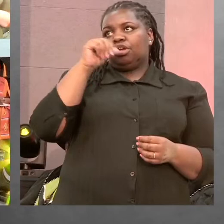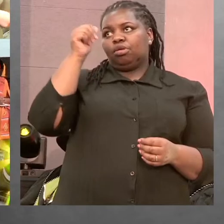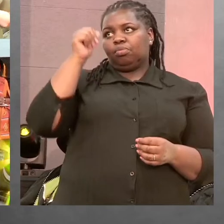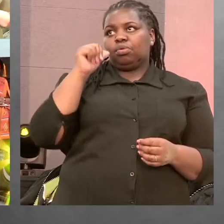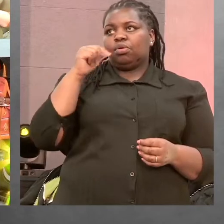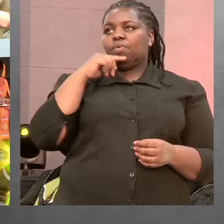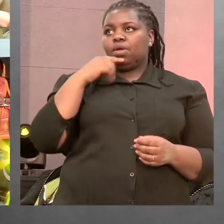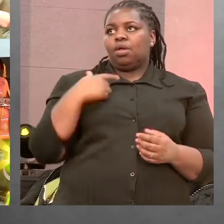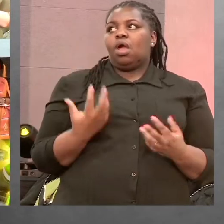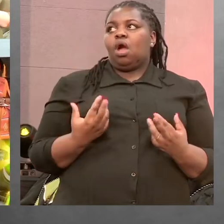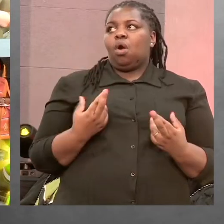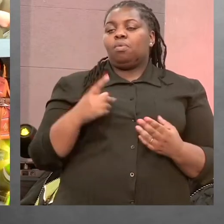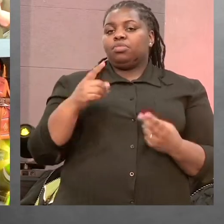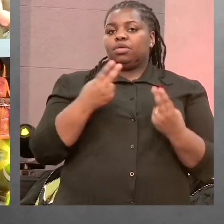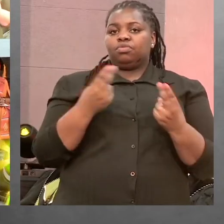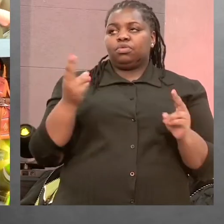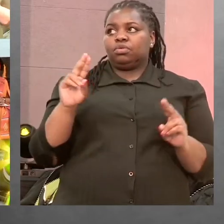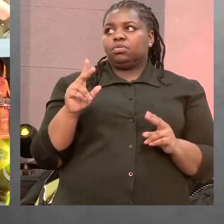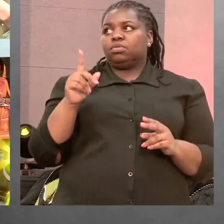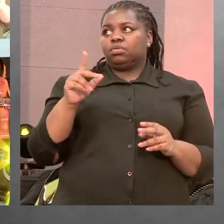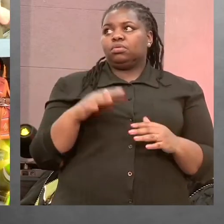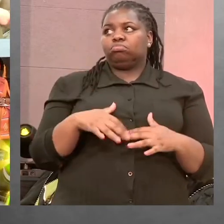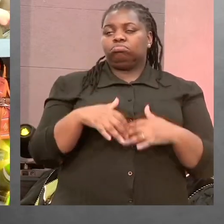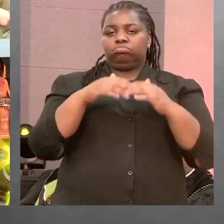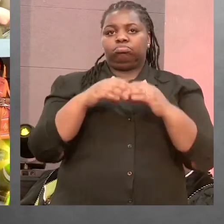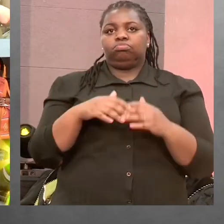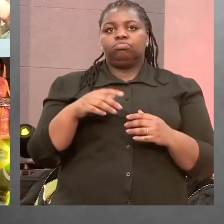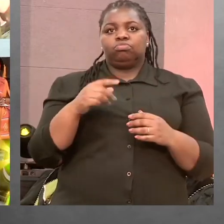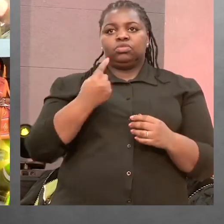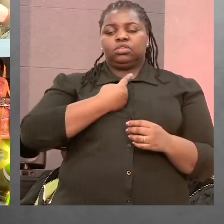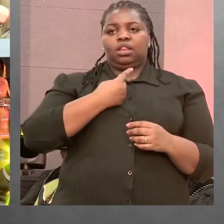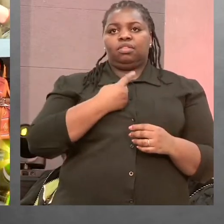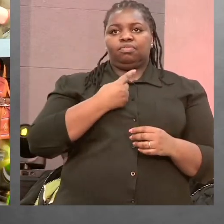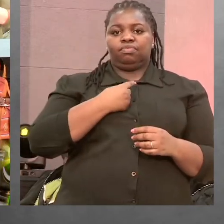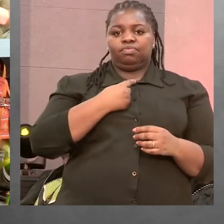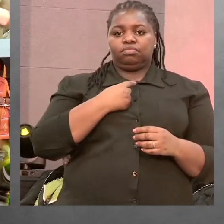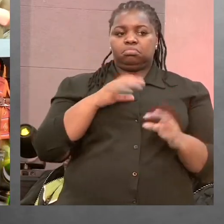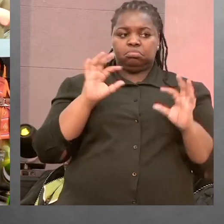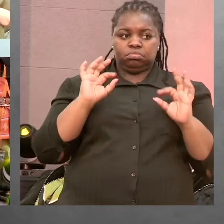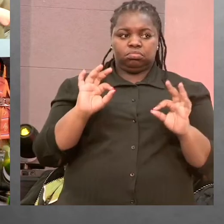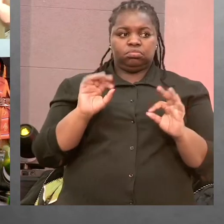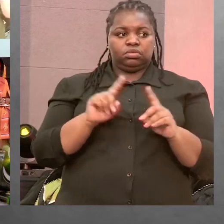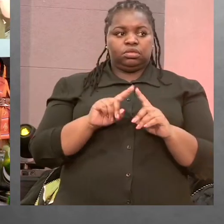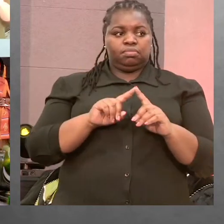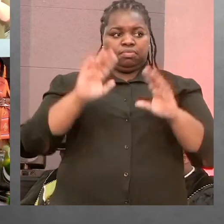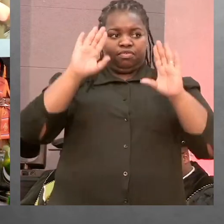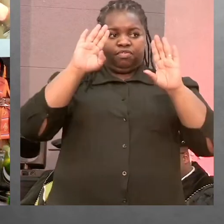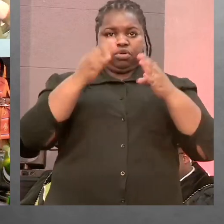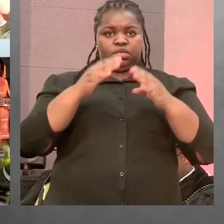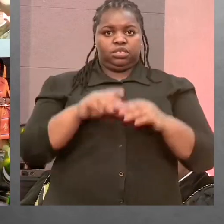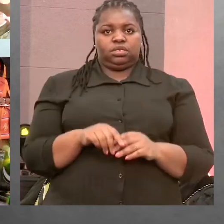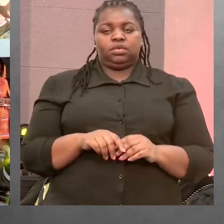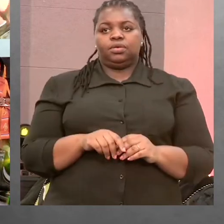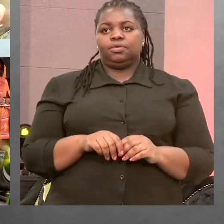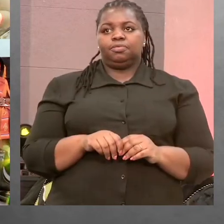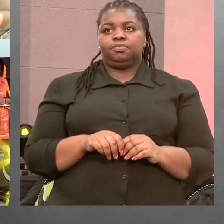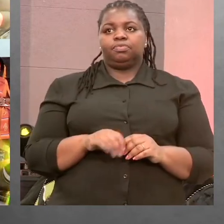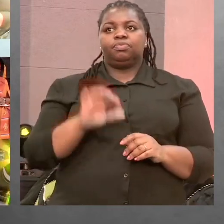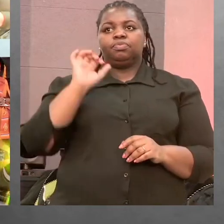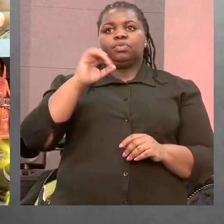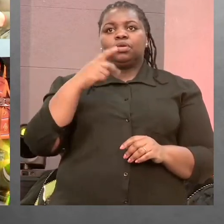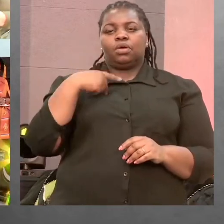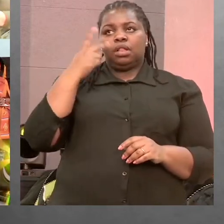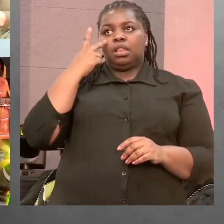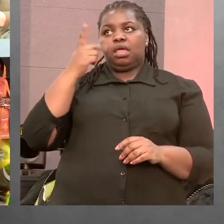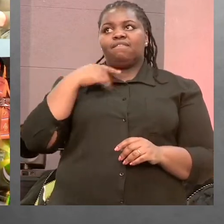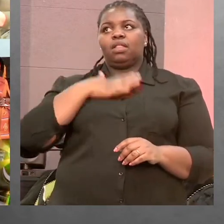with hope that the university has reset itself, Chancellor, stabilized and focused. We felt